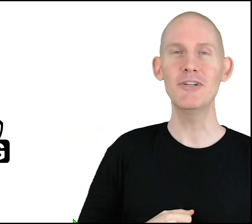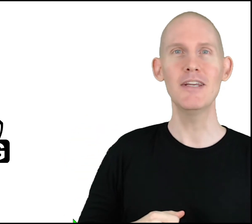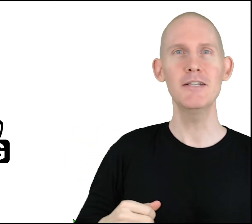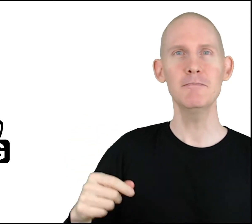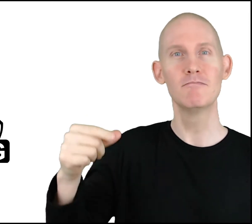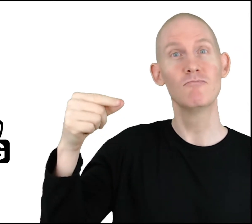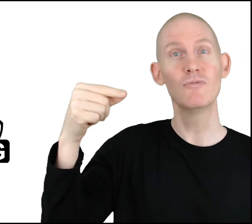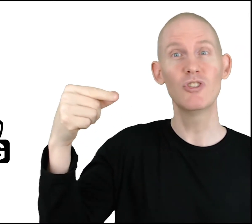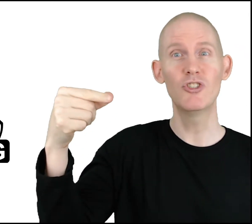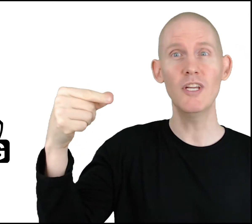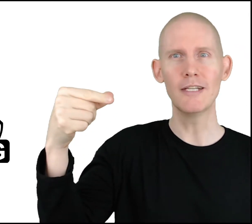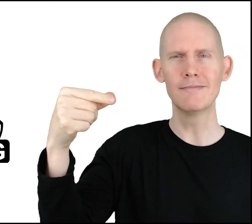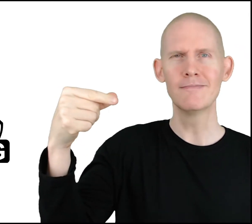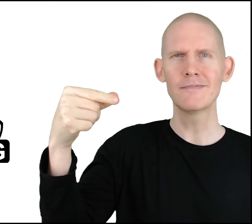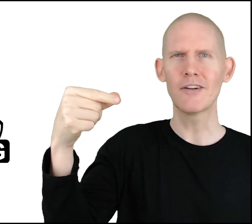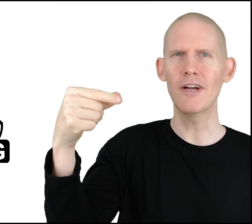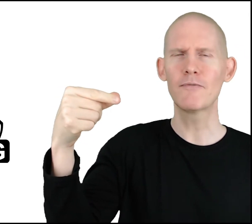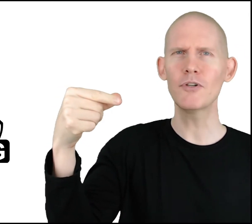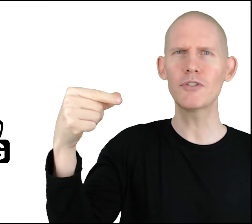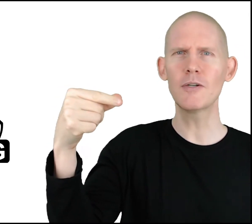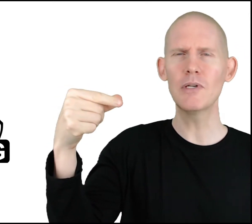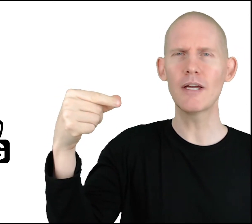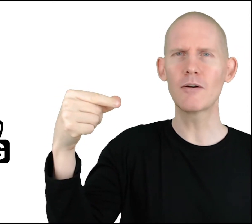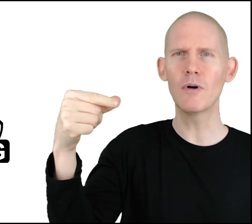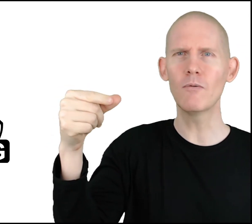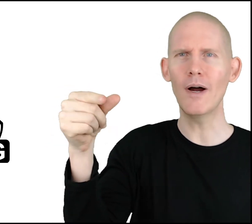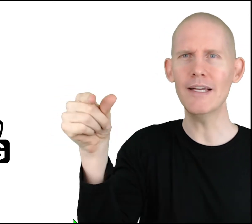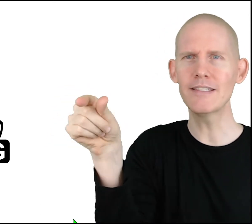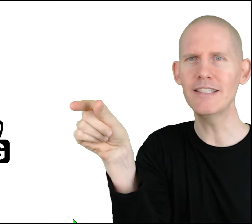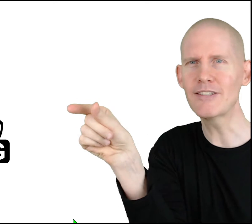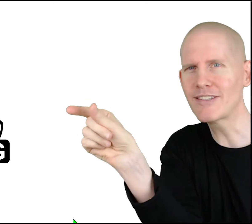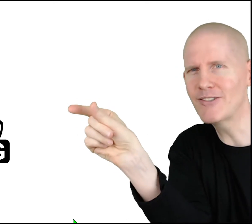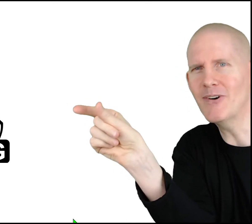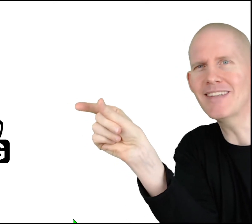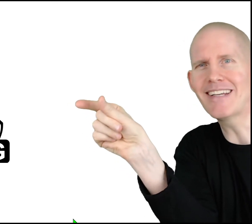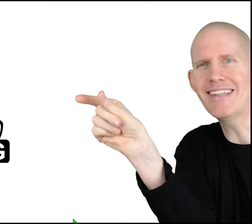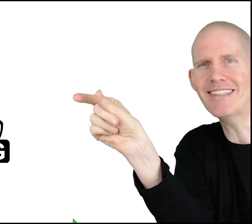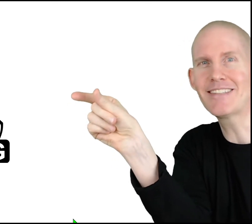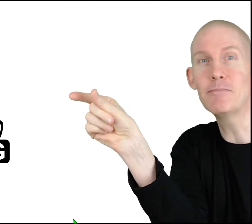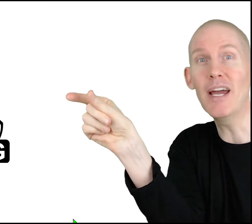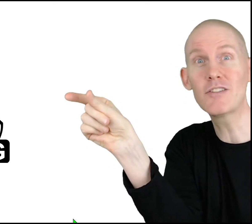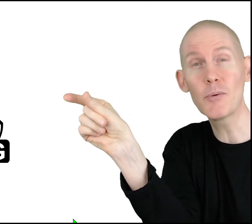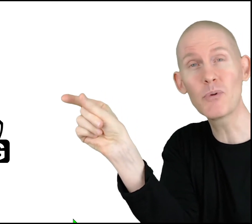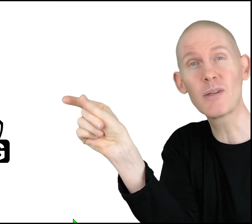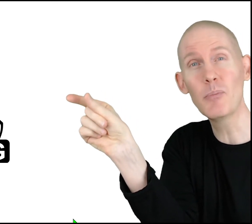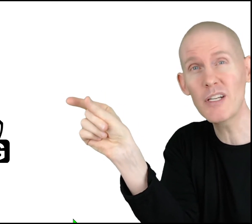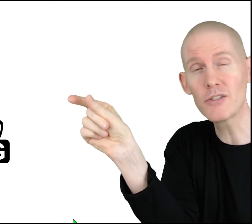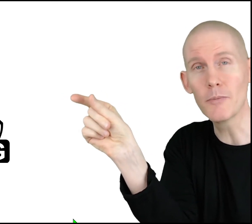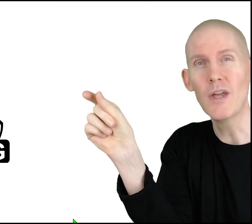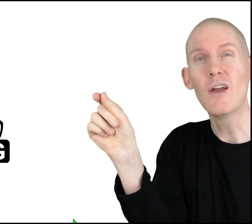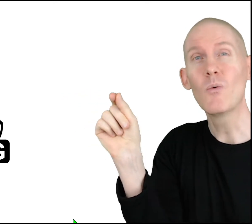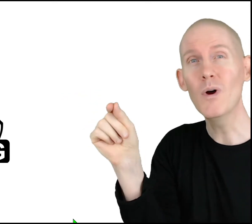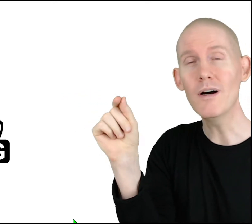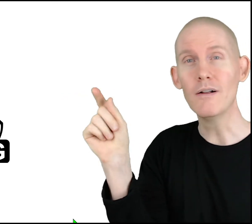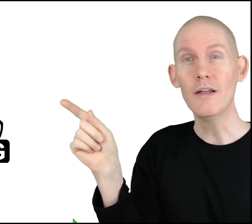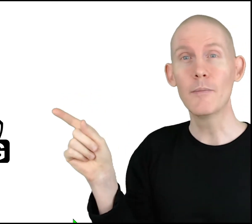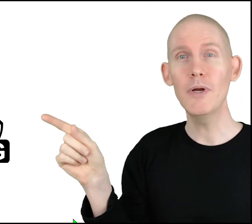G. G. All right, first you're going to be like, well, why isn't he going like this to match up with the picture? Well, the picture